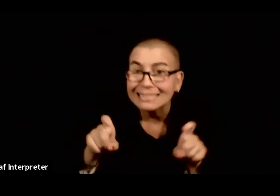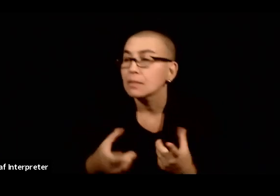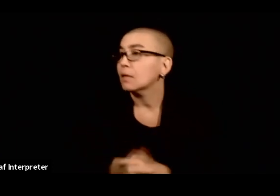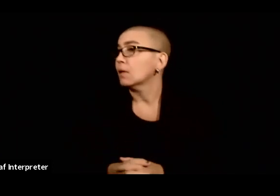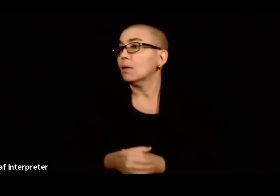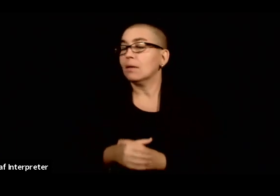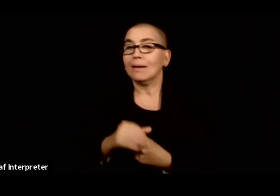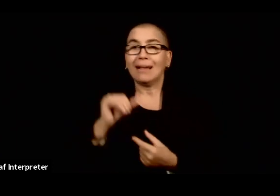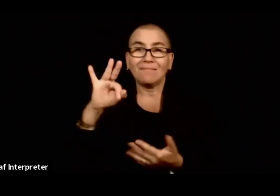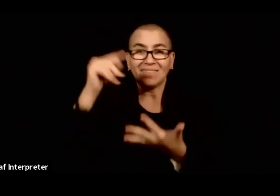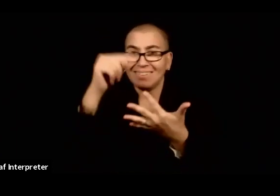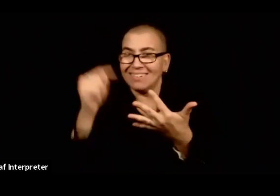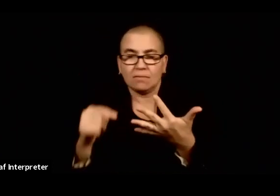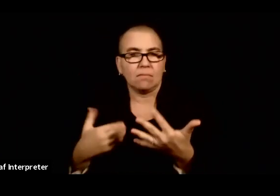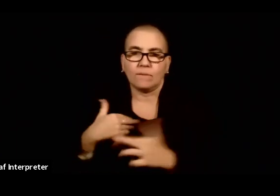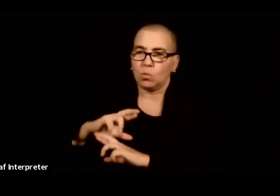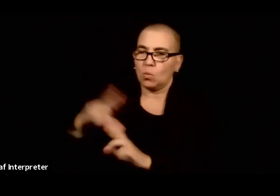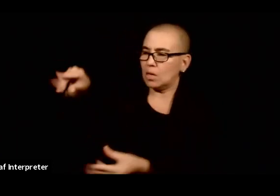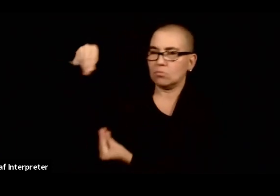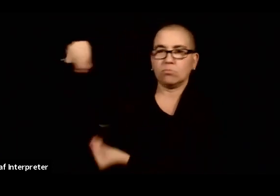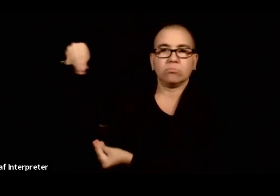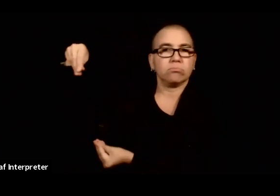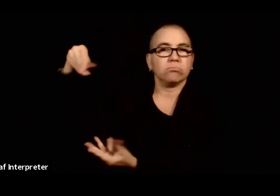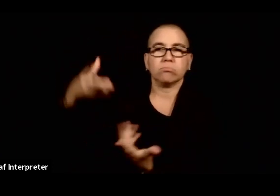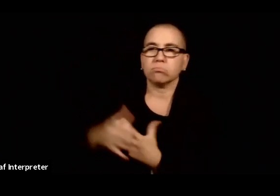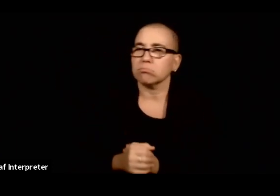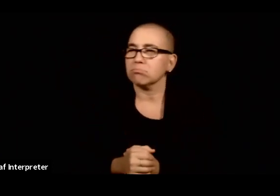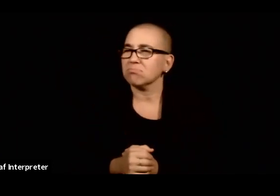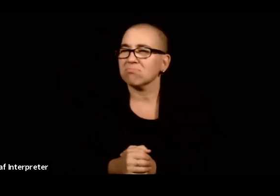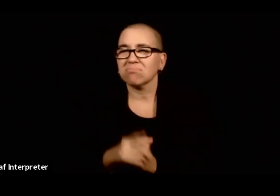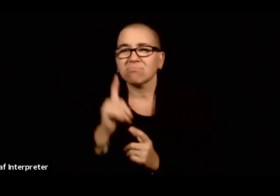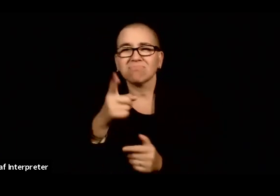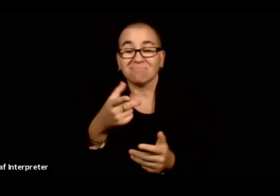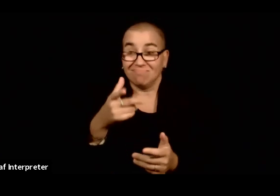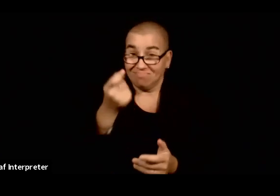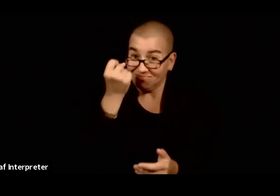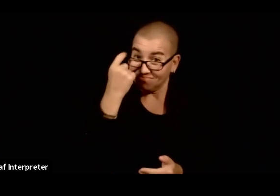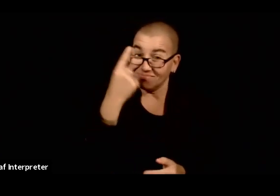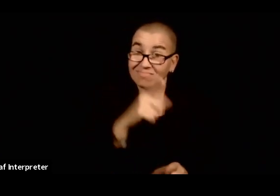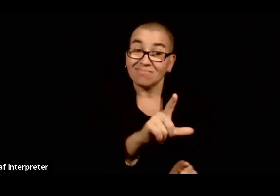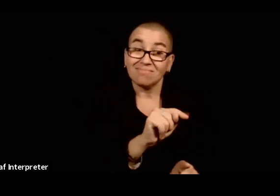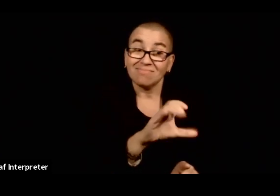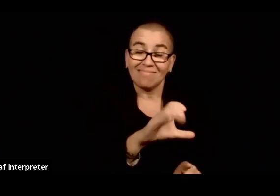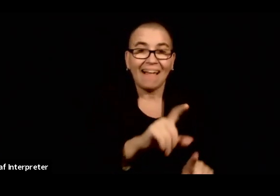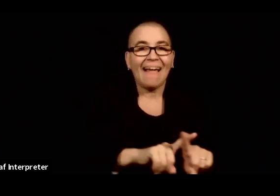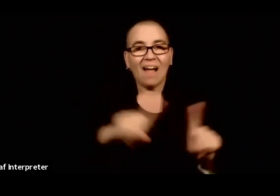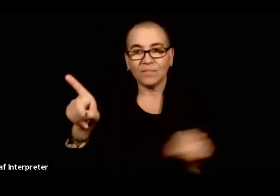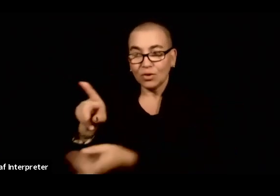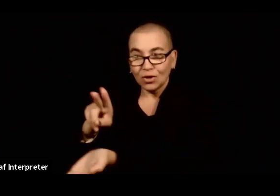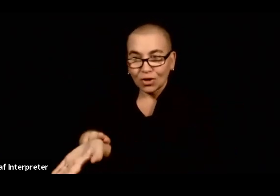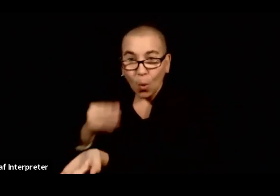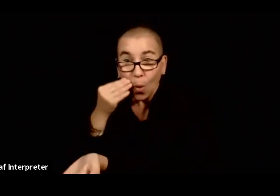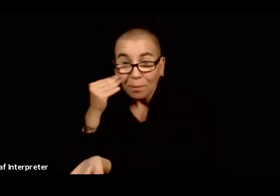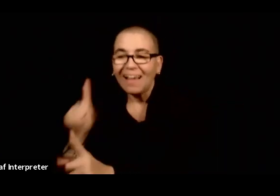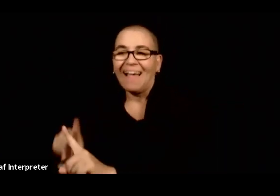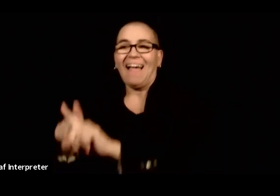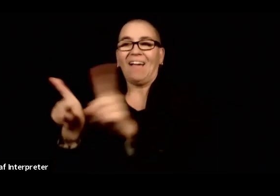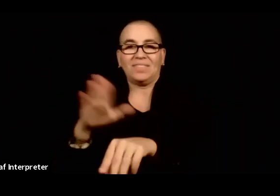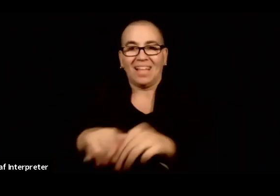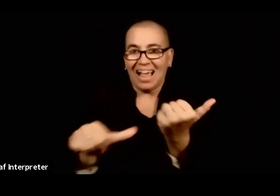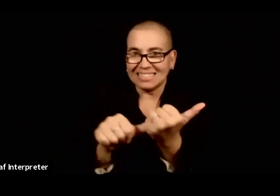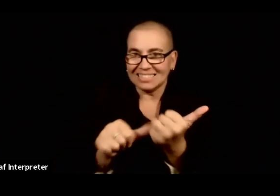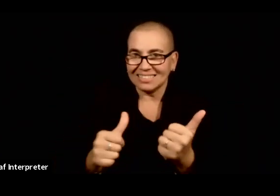facility type, nursing home versus assisted living type facilities. Nursing home residents are considered